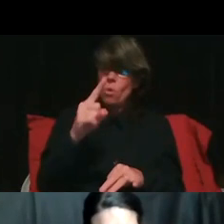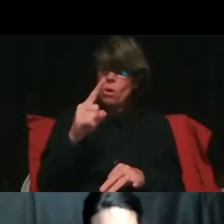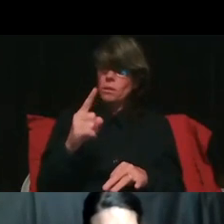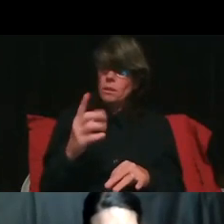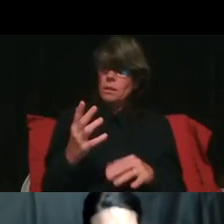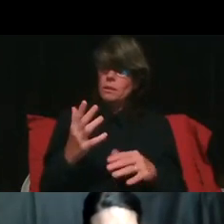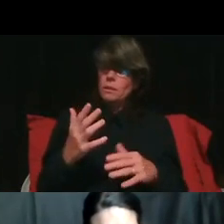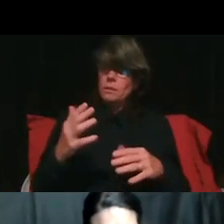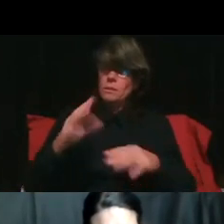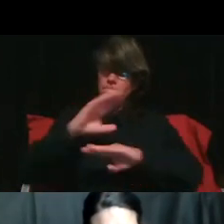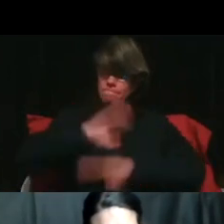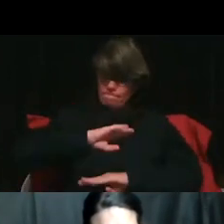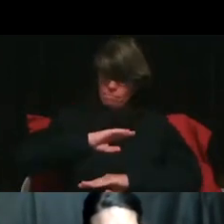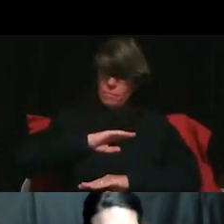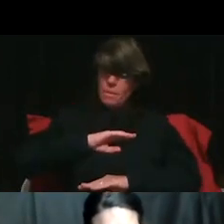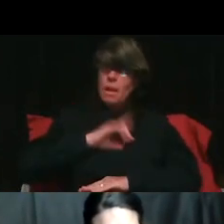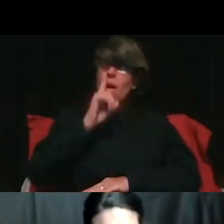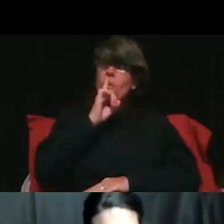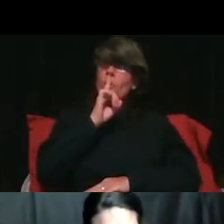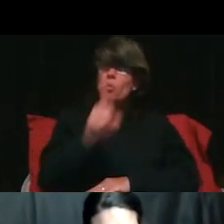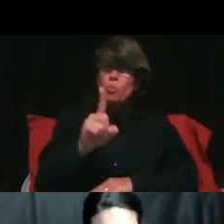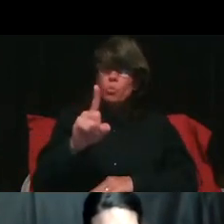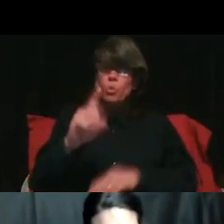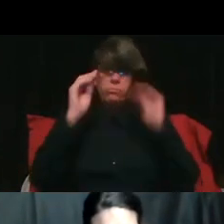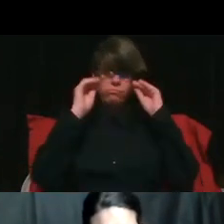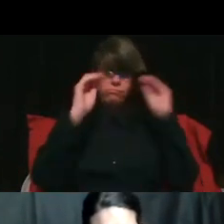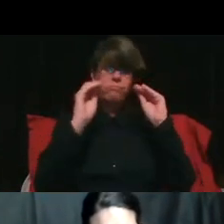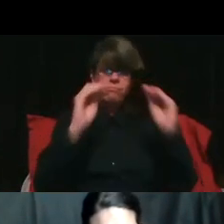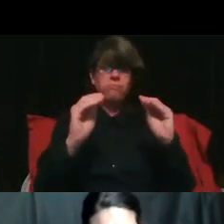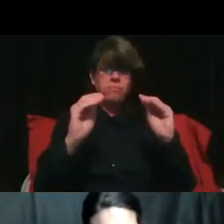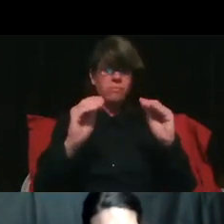of the true teachings are.